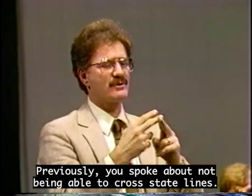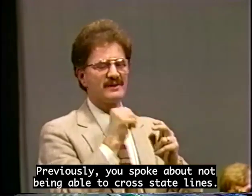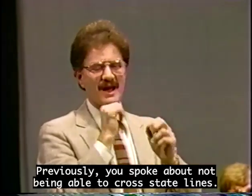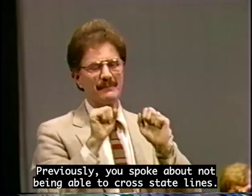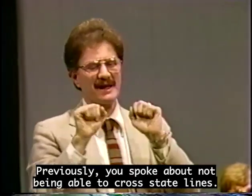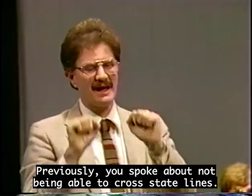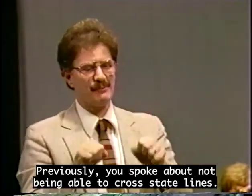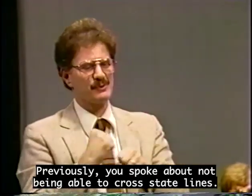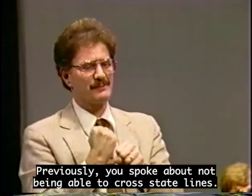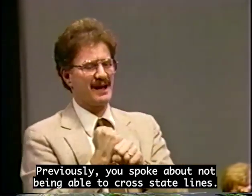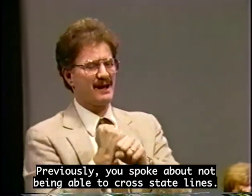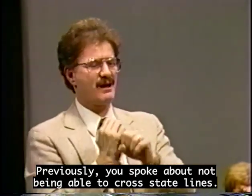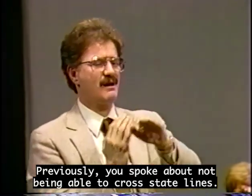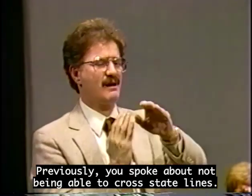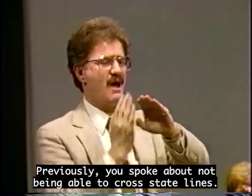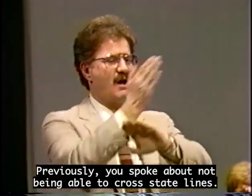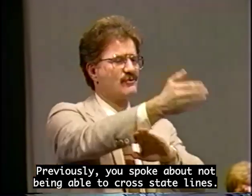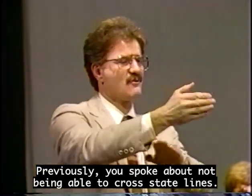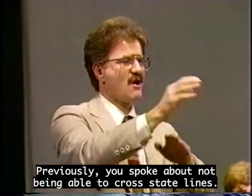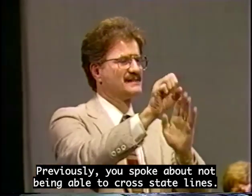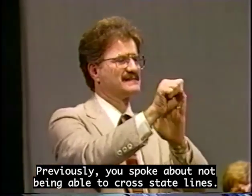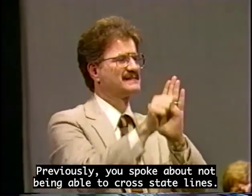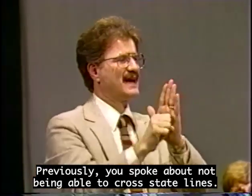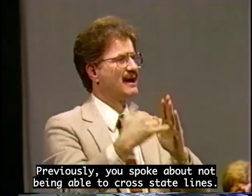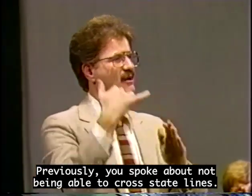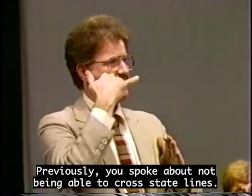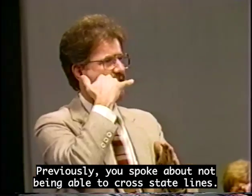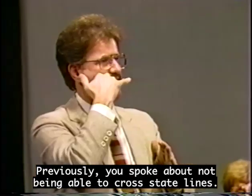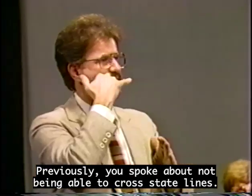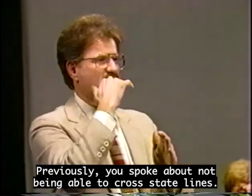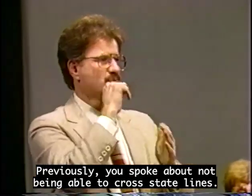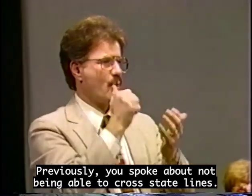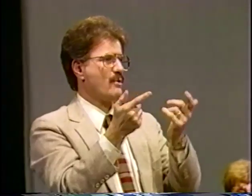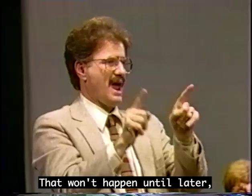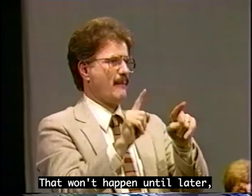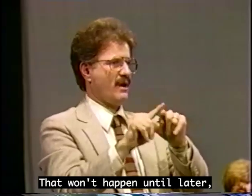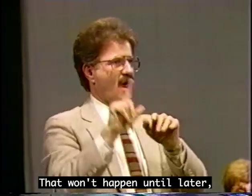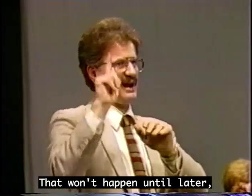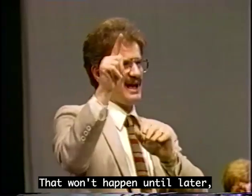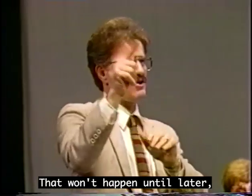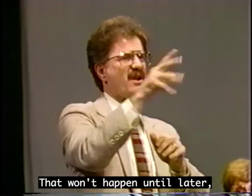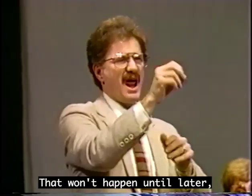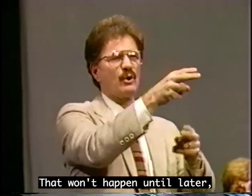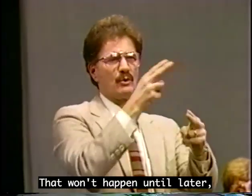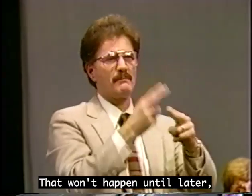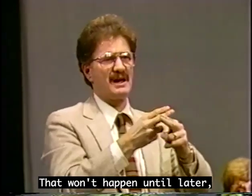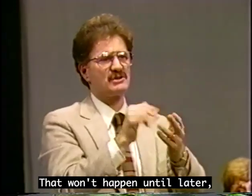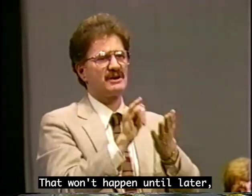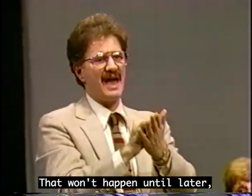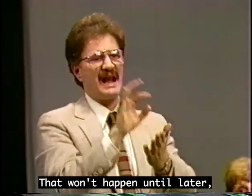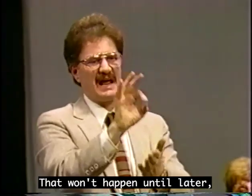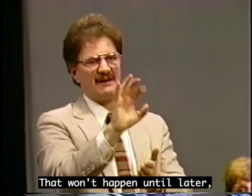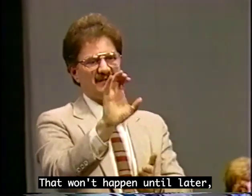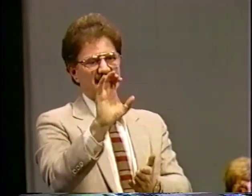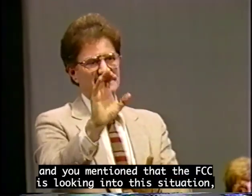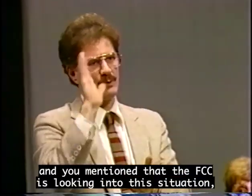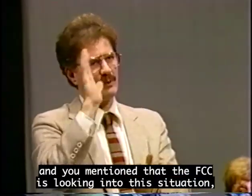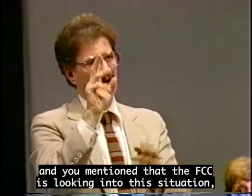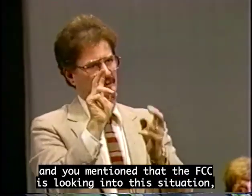Previously, you spoke about not being able to cross state lines. That won't happen until later. And you mentioned